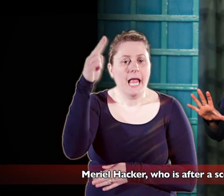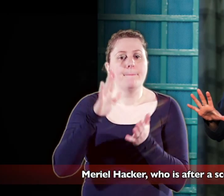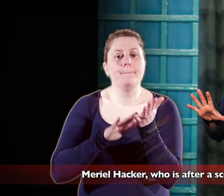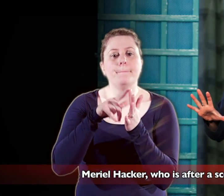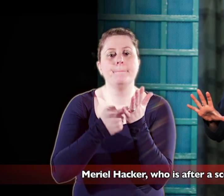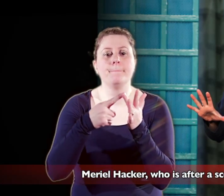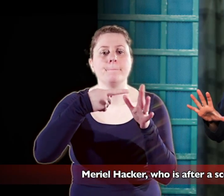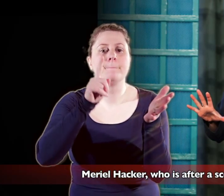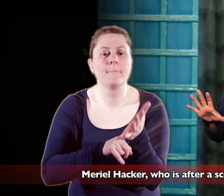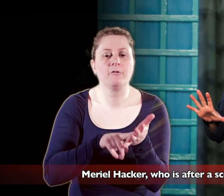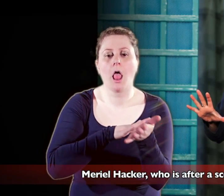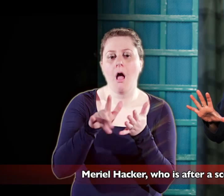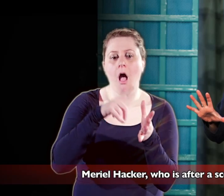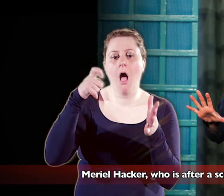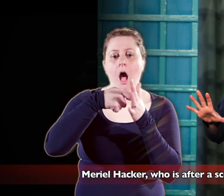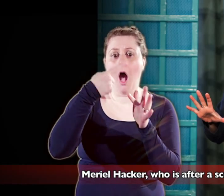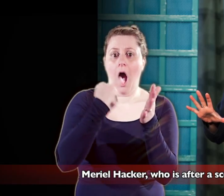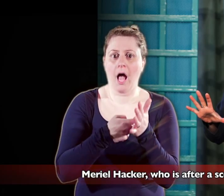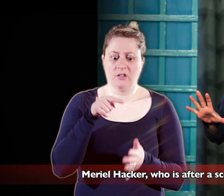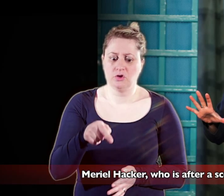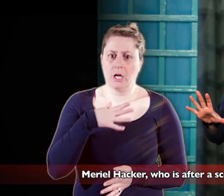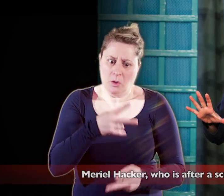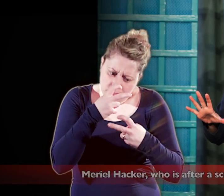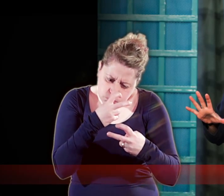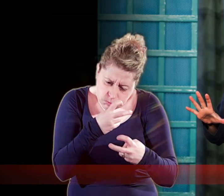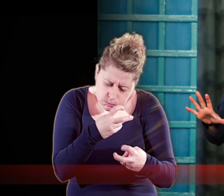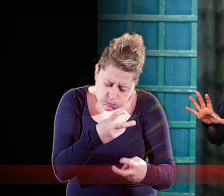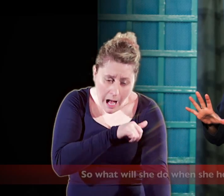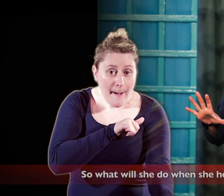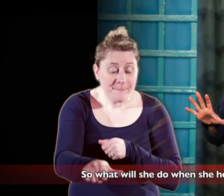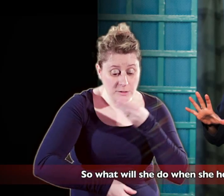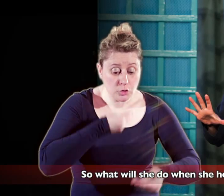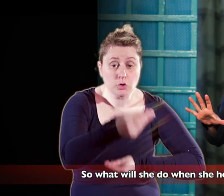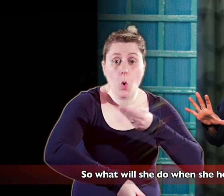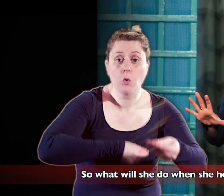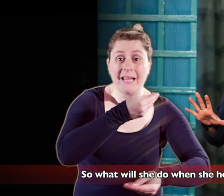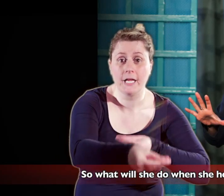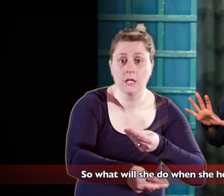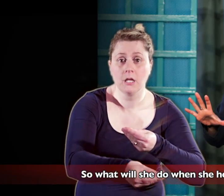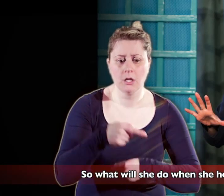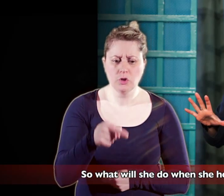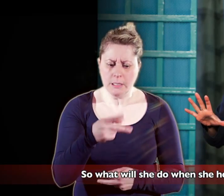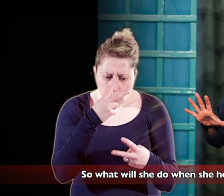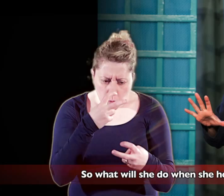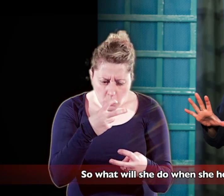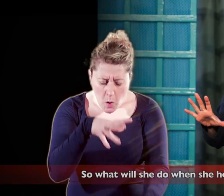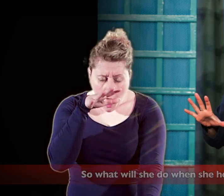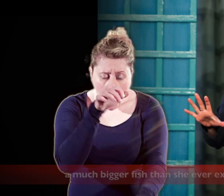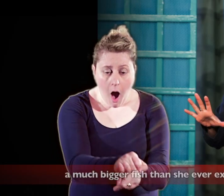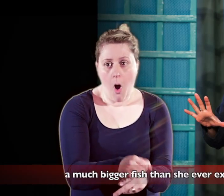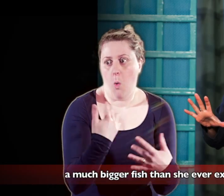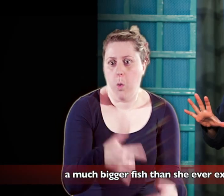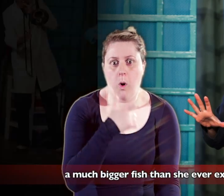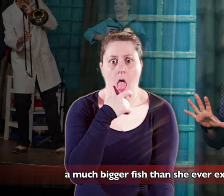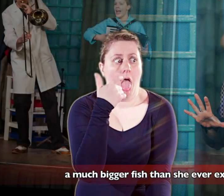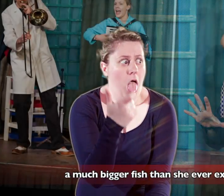Meriel Hacker and she is after a scoop. So what will she do when she